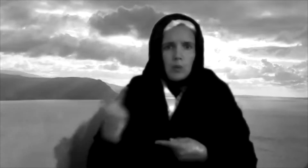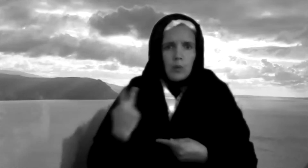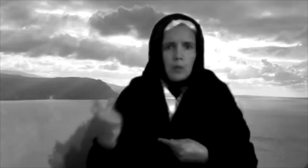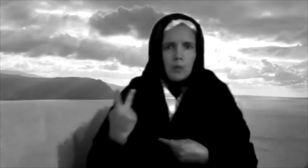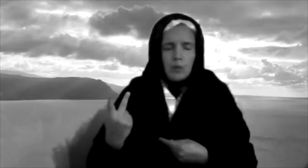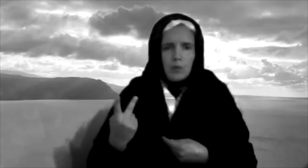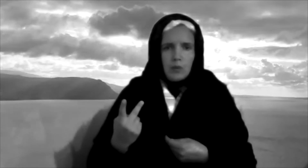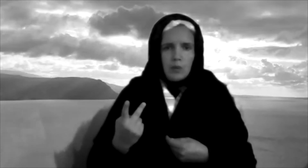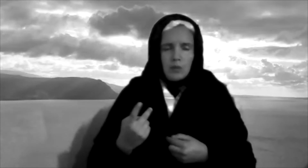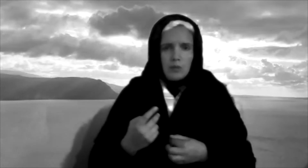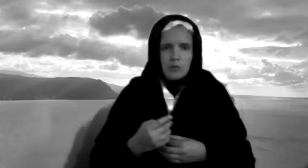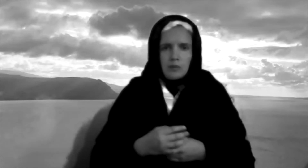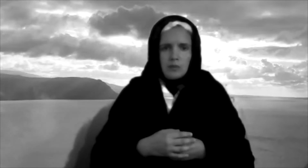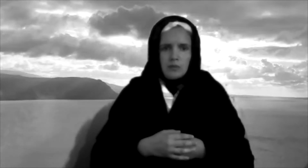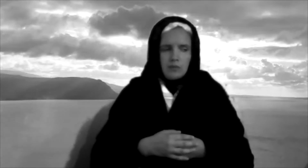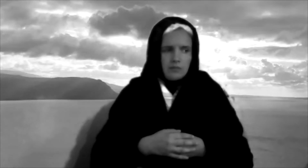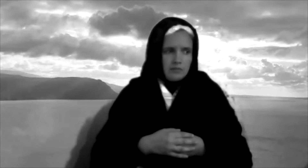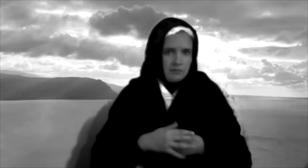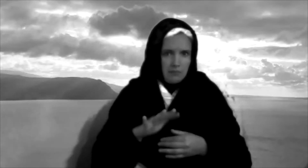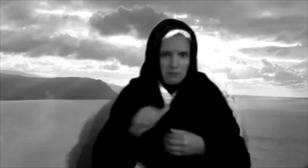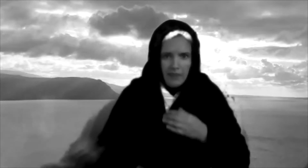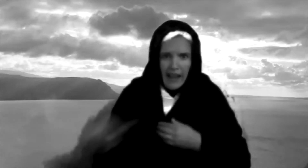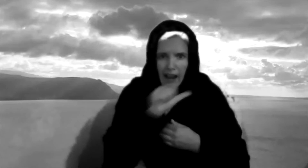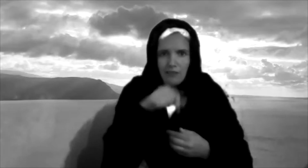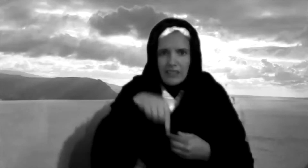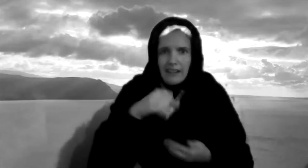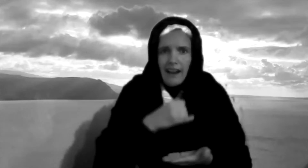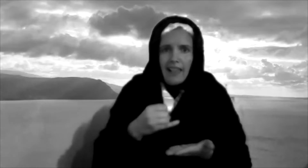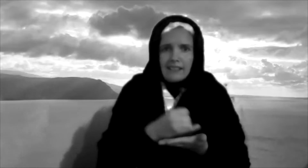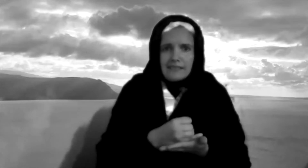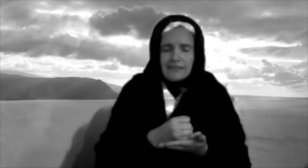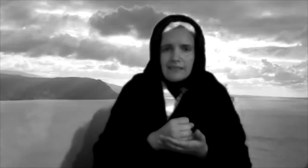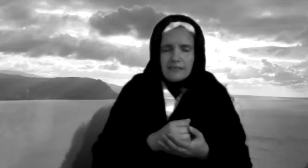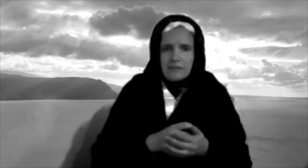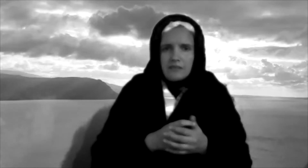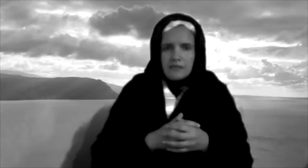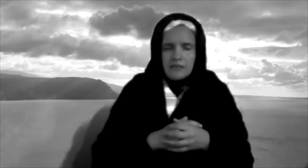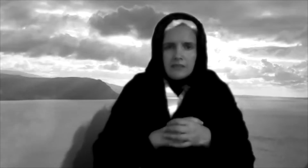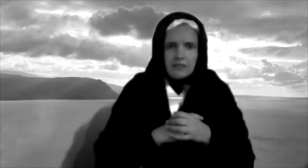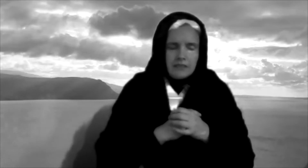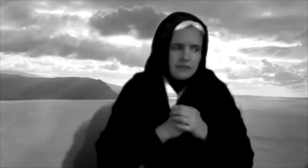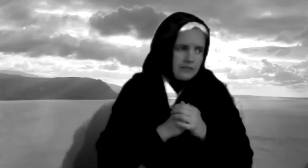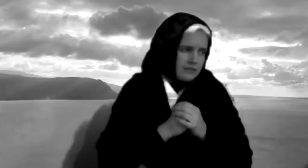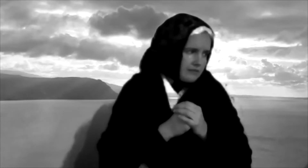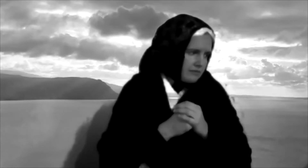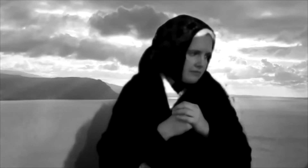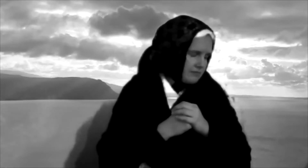What am I gonna do? He's dead. What about me and Patrick now?